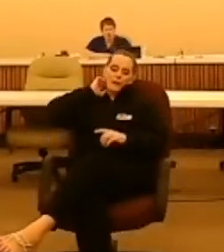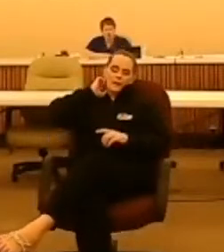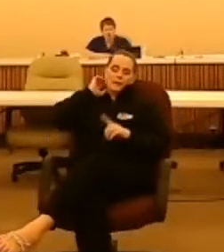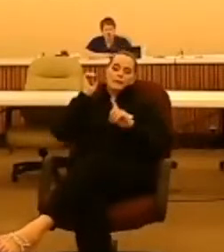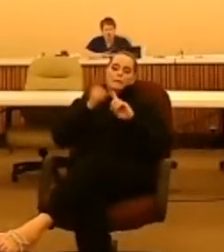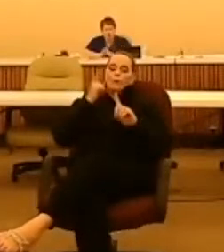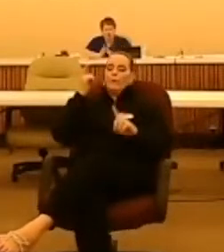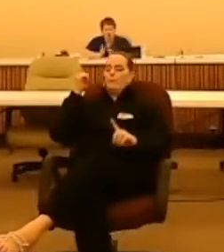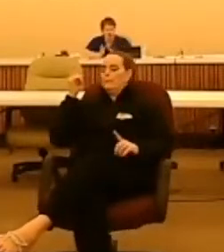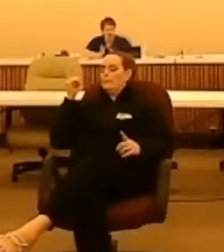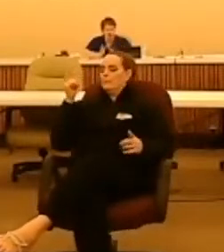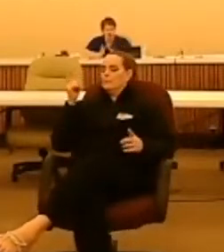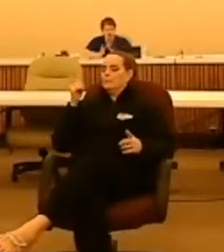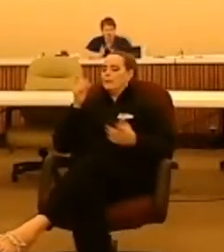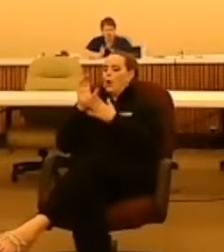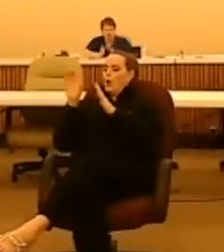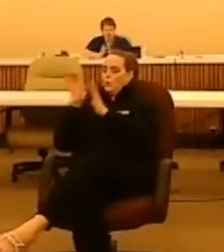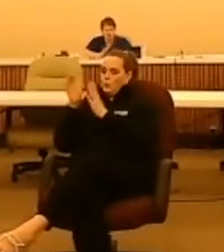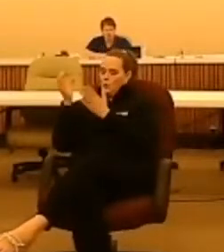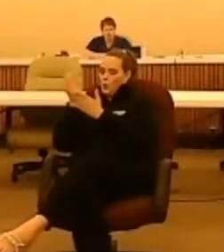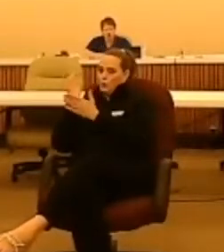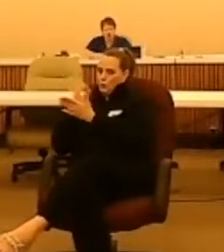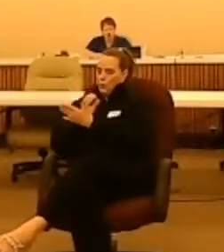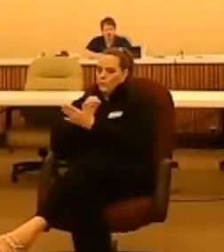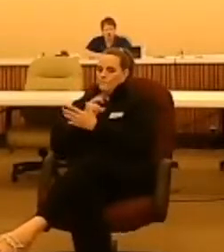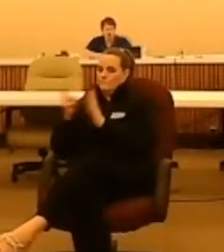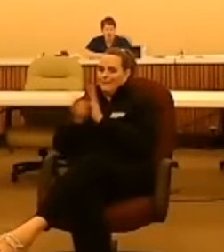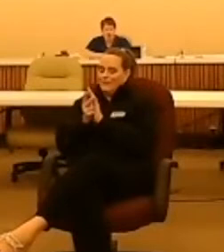code violation standpoint.